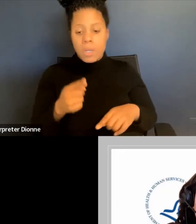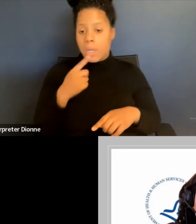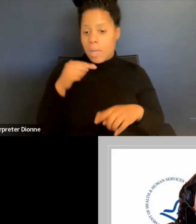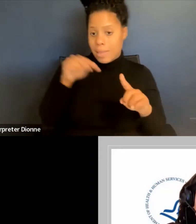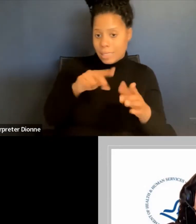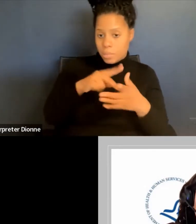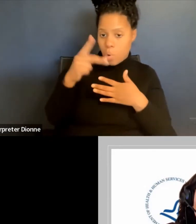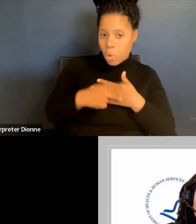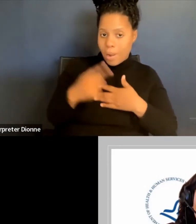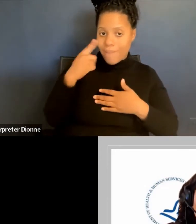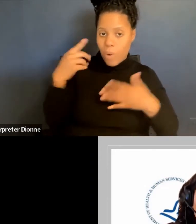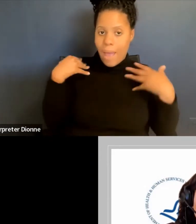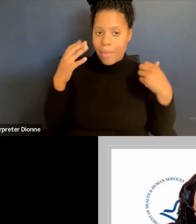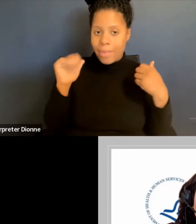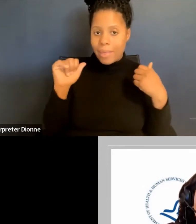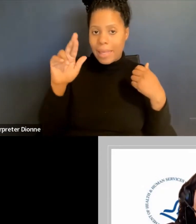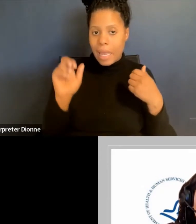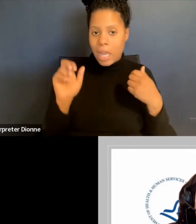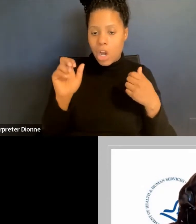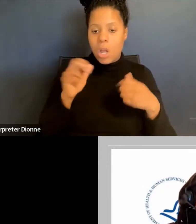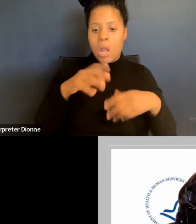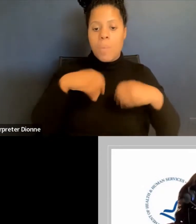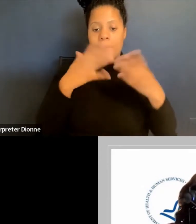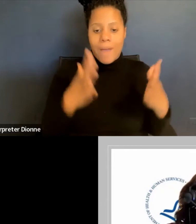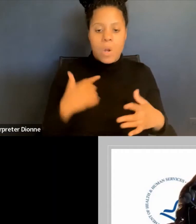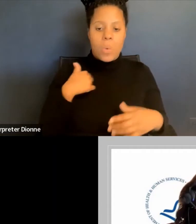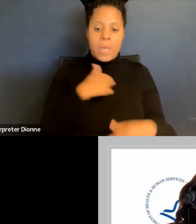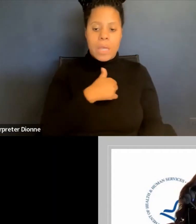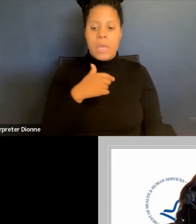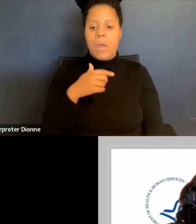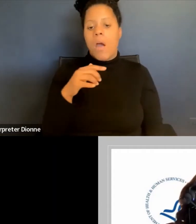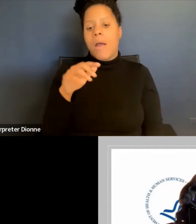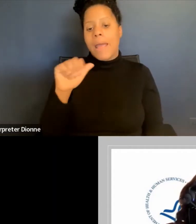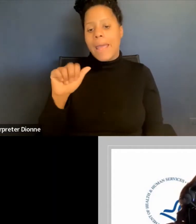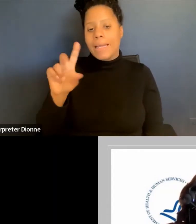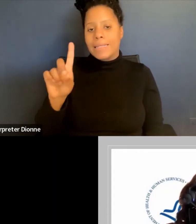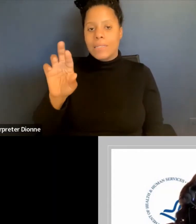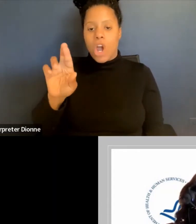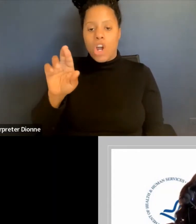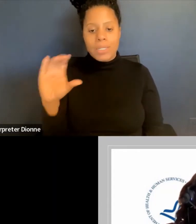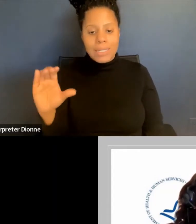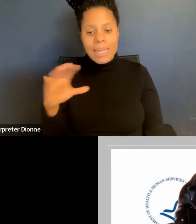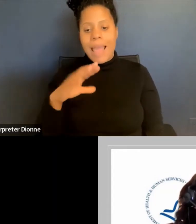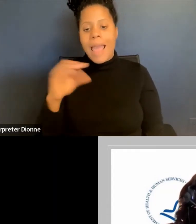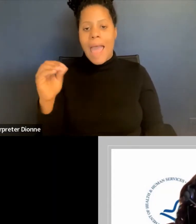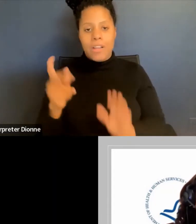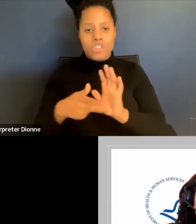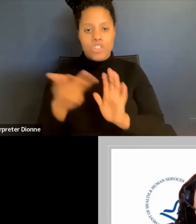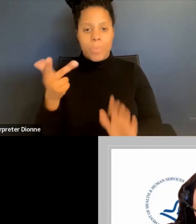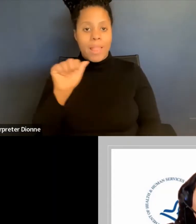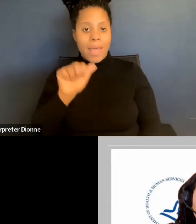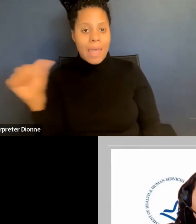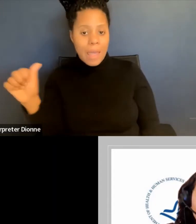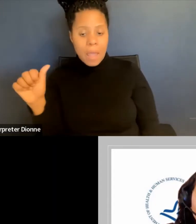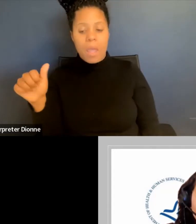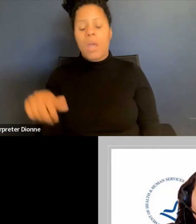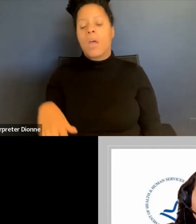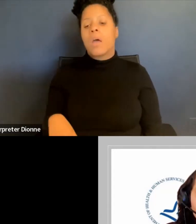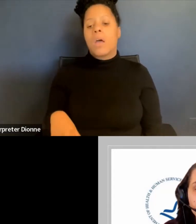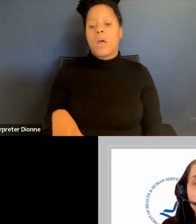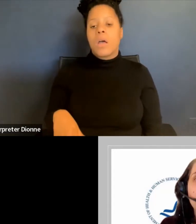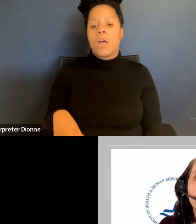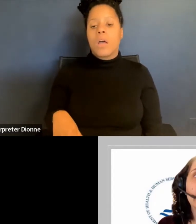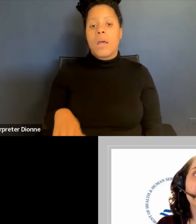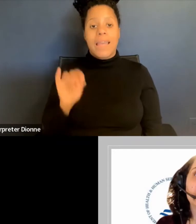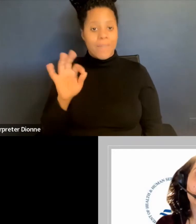healthcare providers? We are an ADRC and a AAA. If this is about, can you participate in this